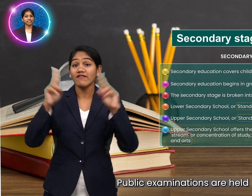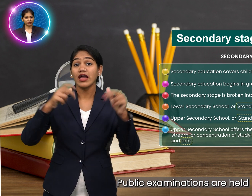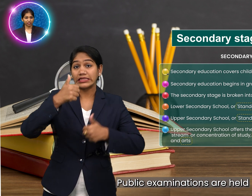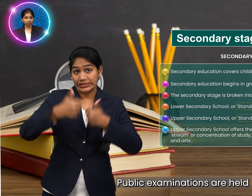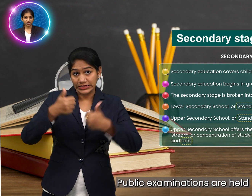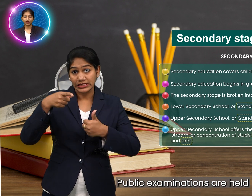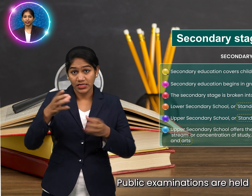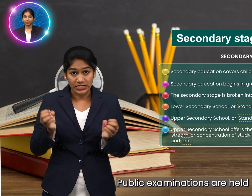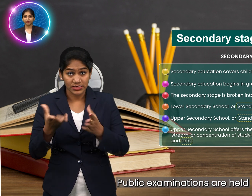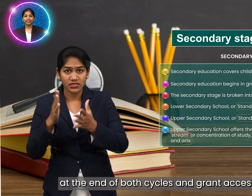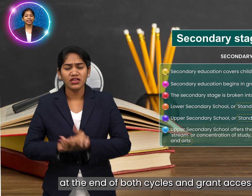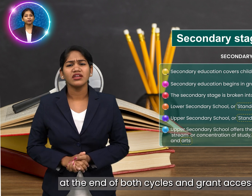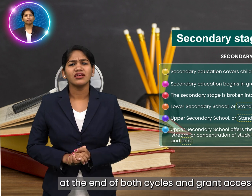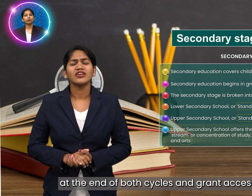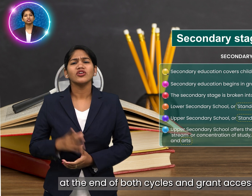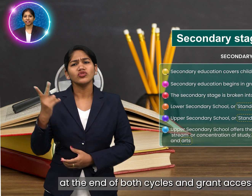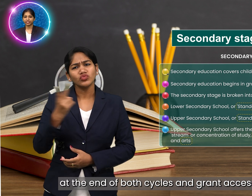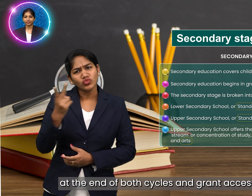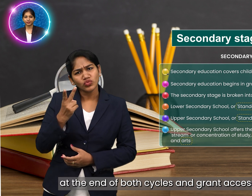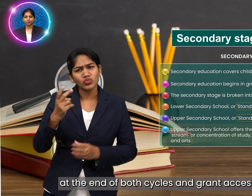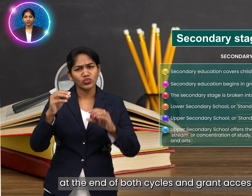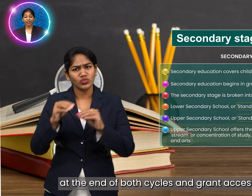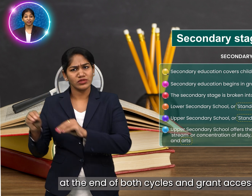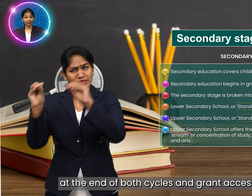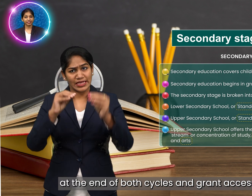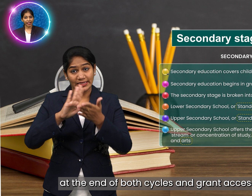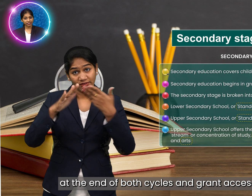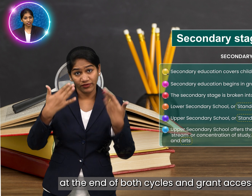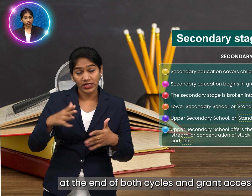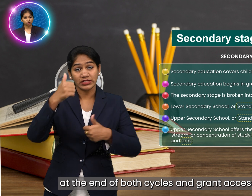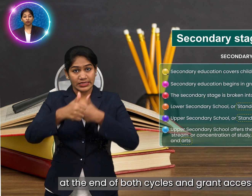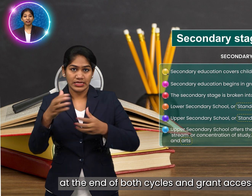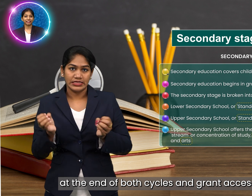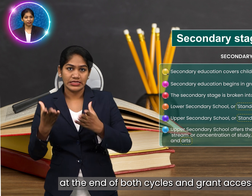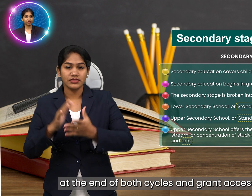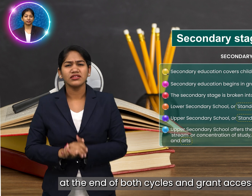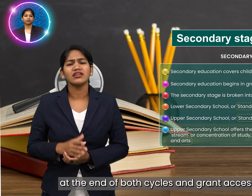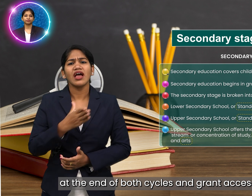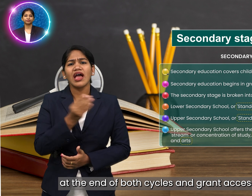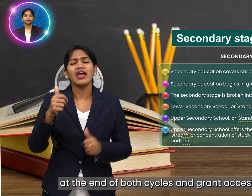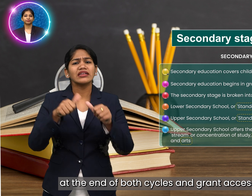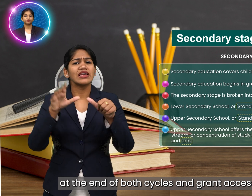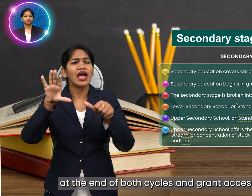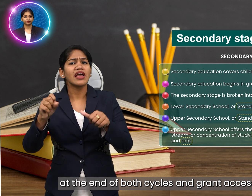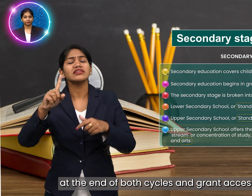Public examinations are held at the end of both cycles and grant access to grade 11,